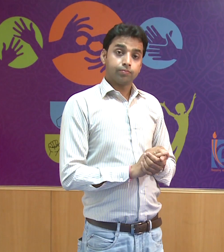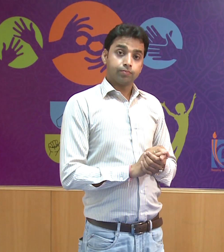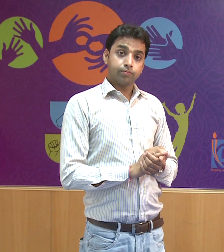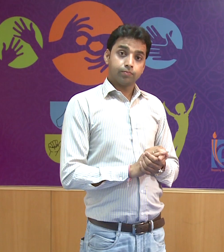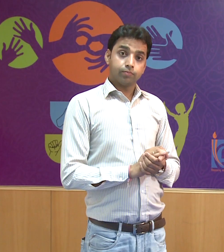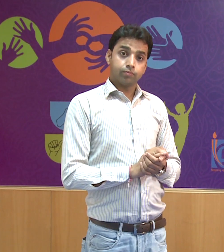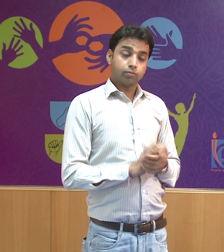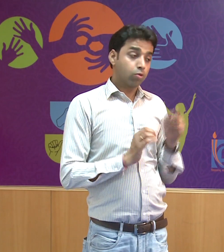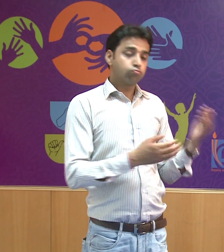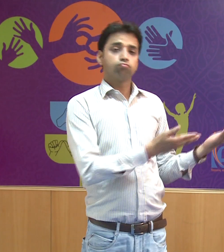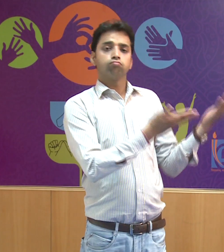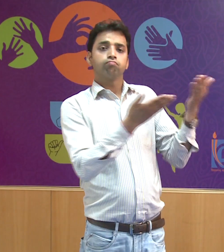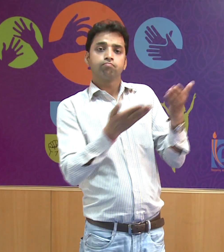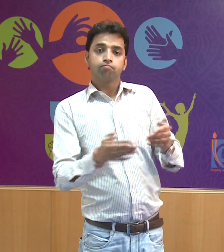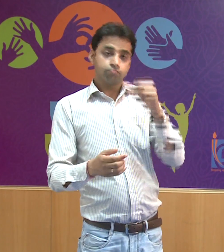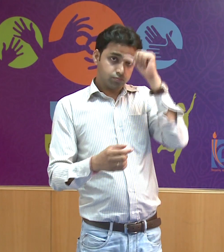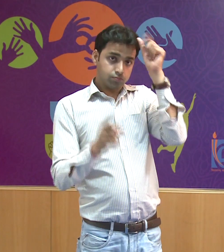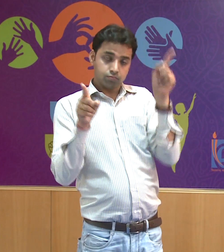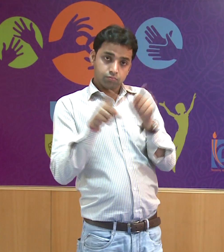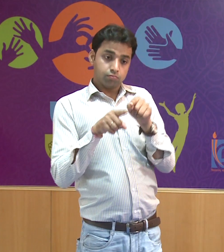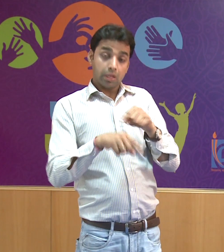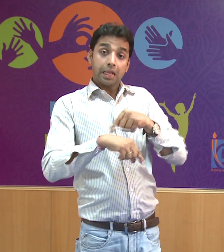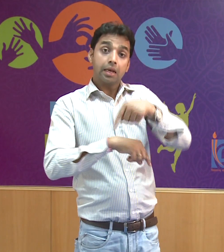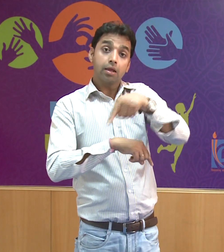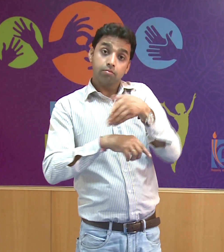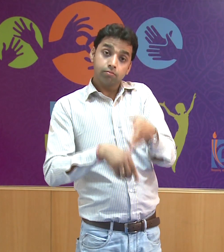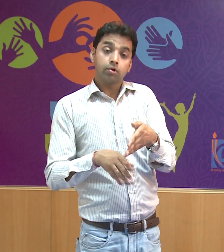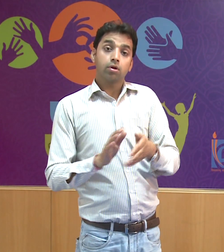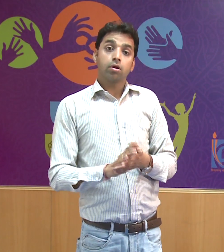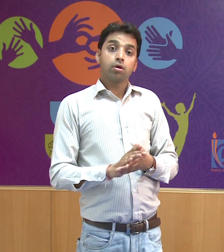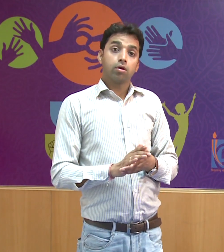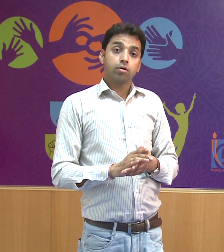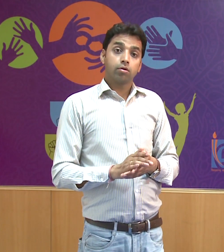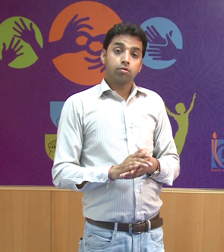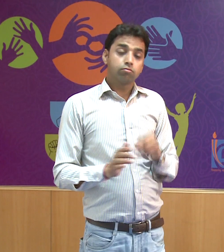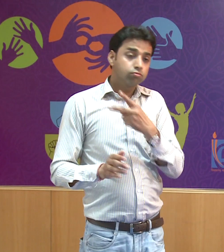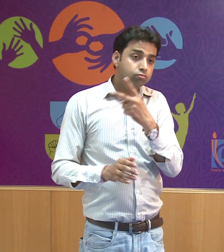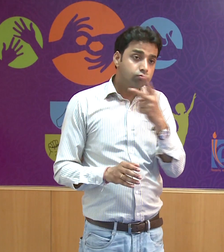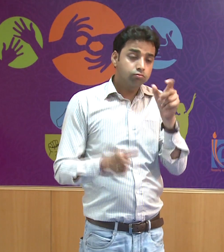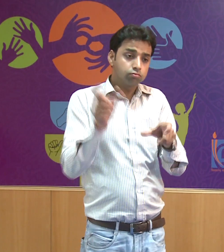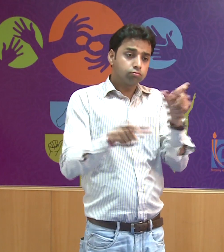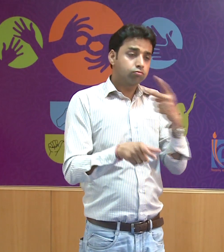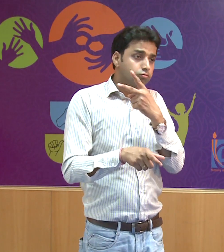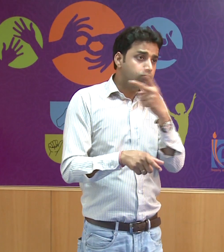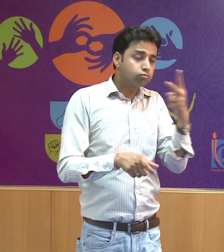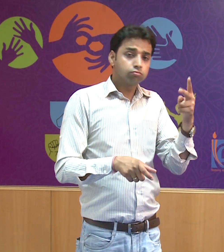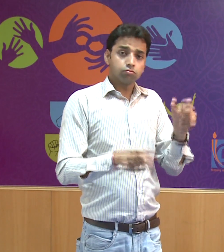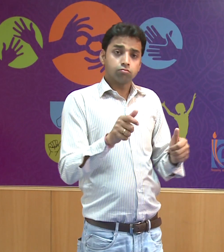who came to India during this period noticed that Indians highly educated and people.